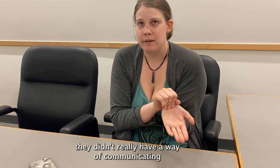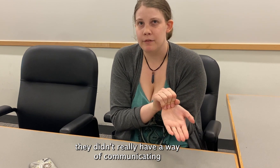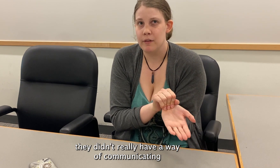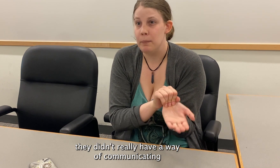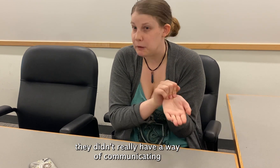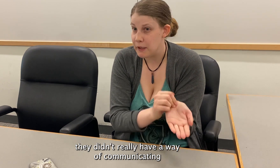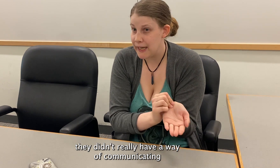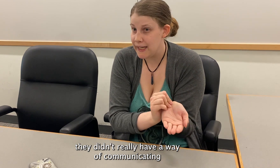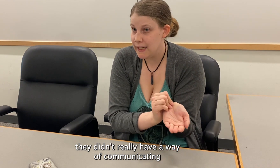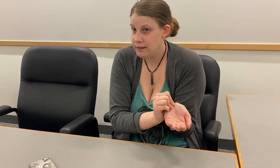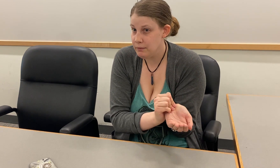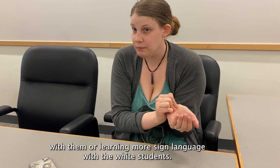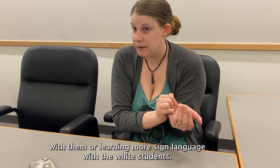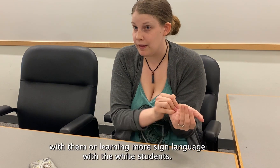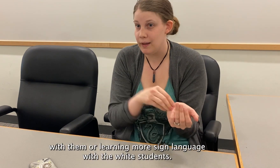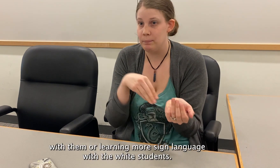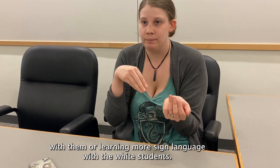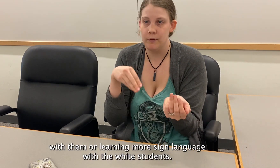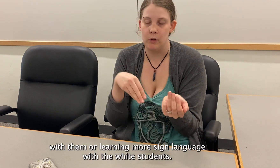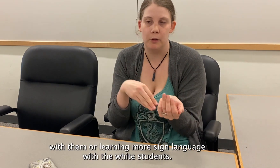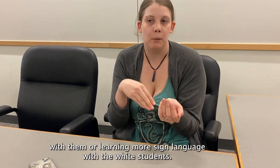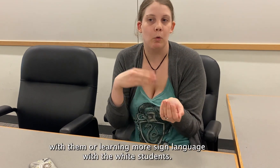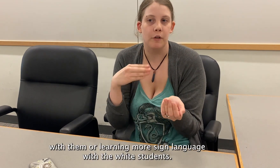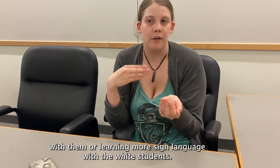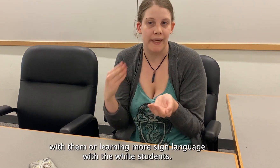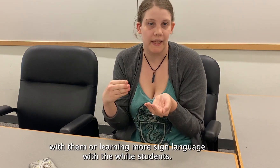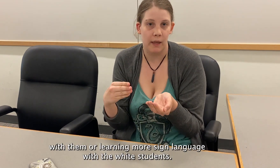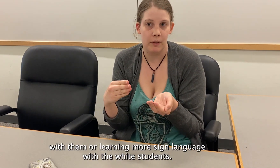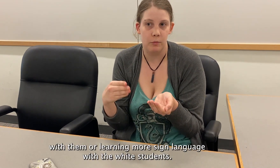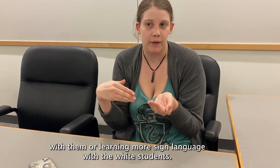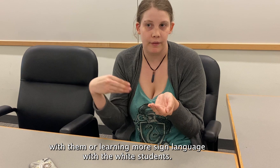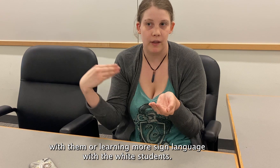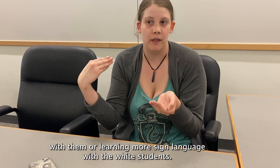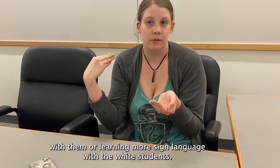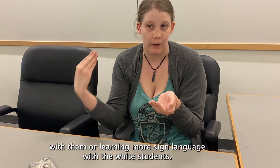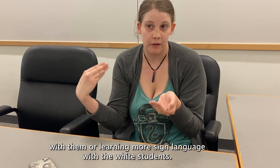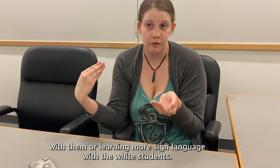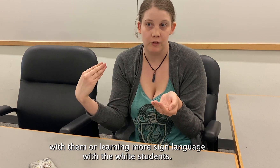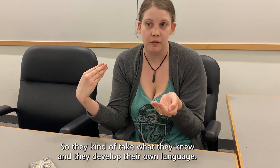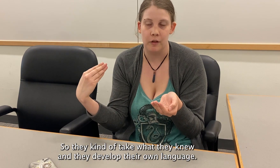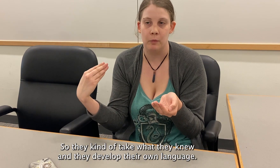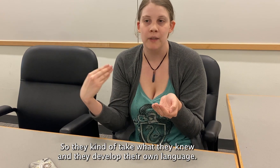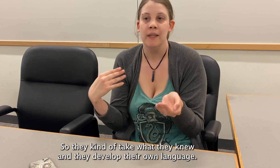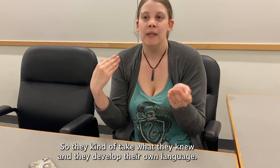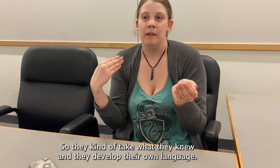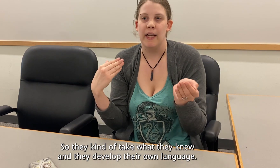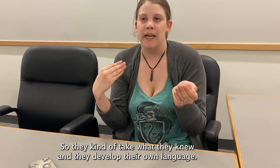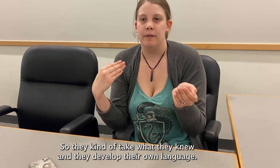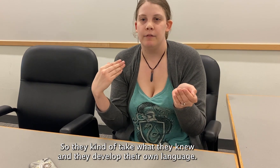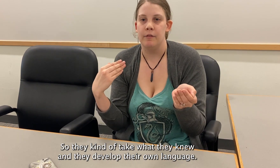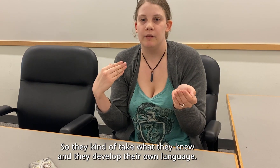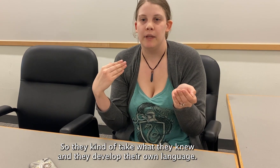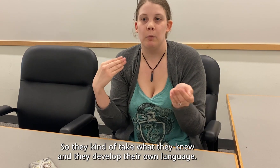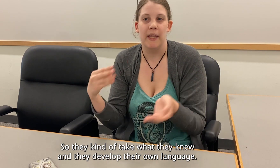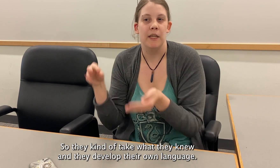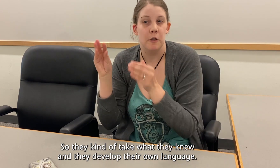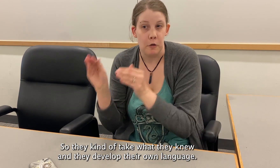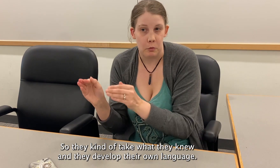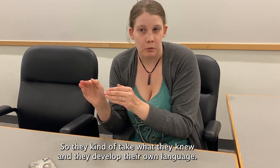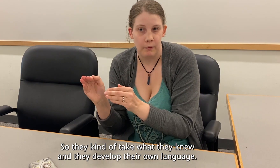of communicating with or learning more sign language with the white students. So they kind of took what they knew